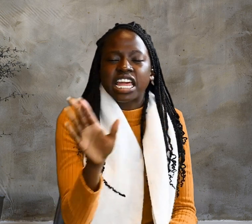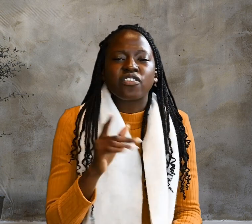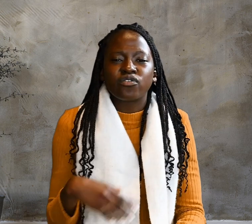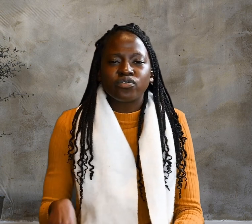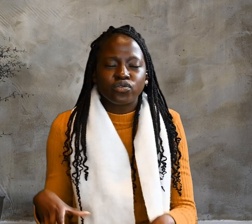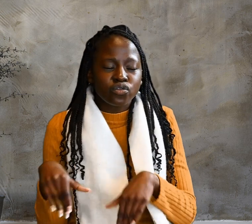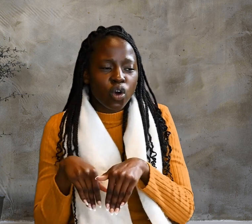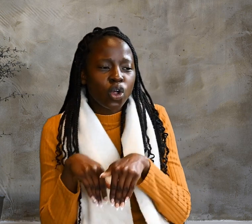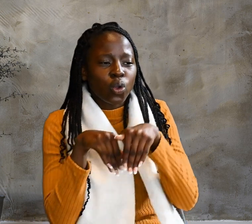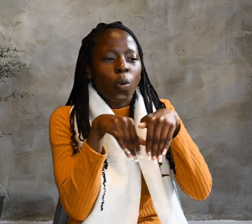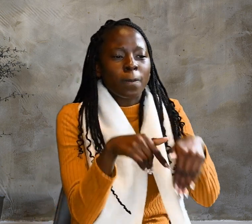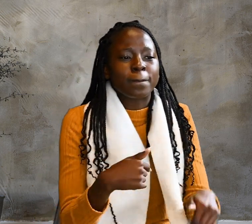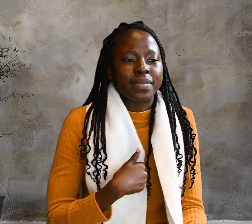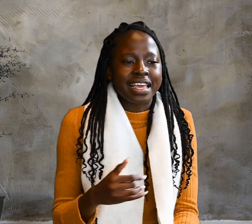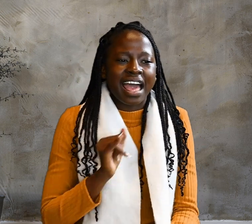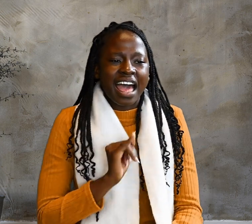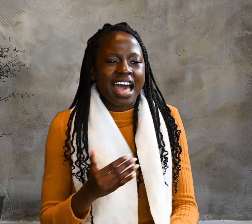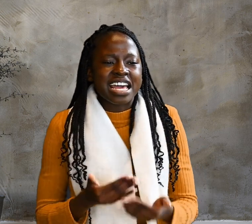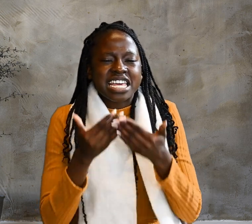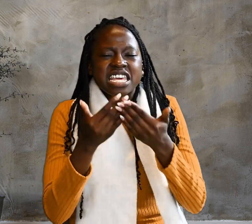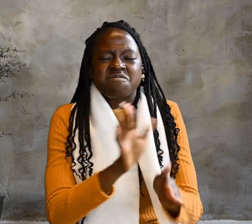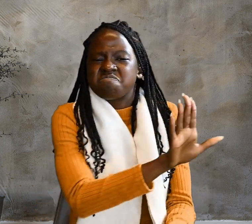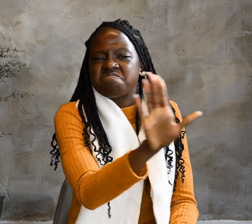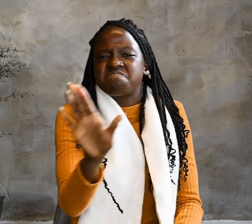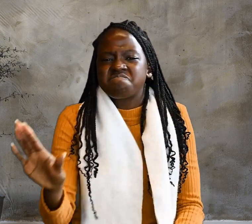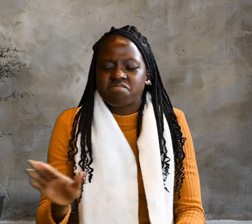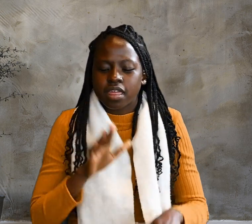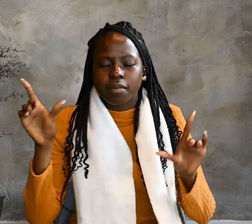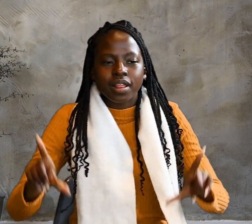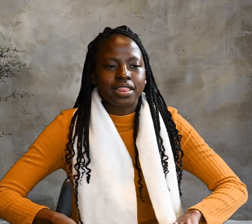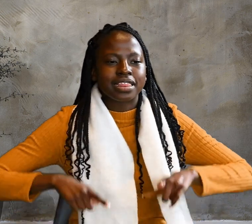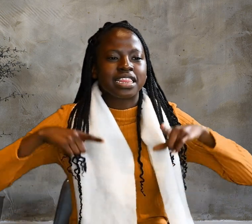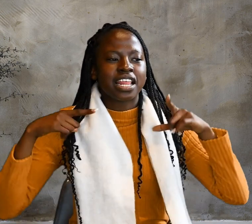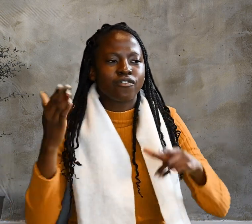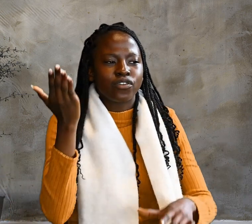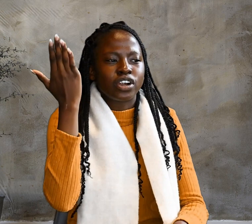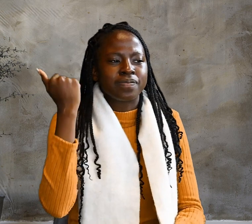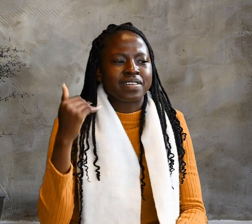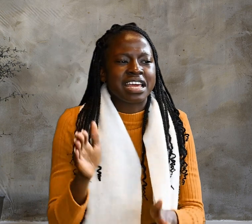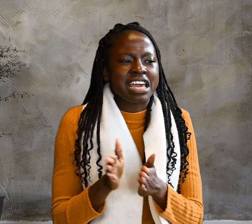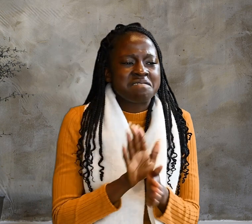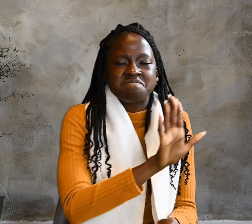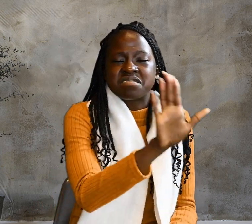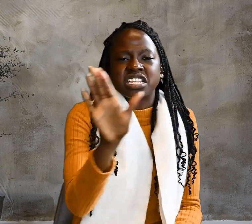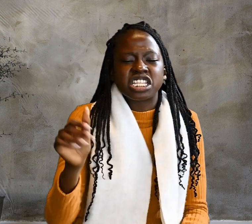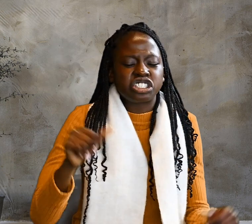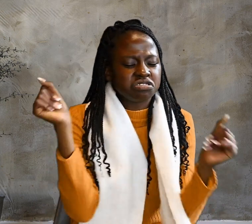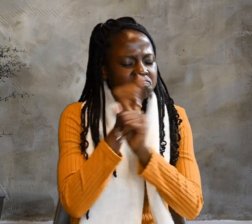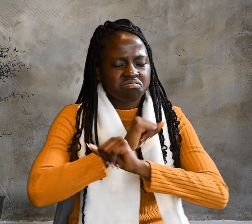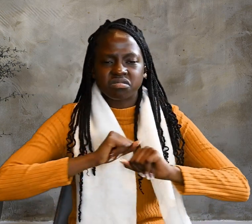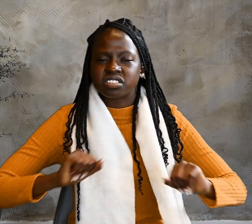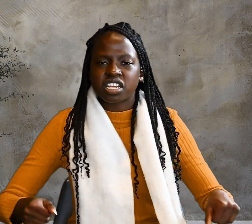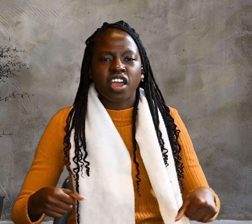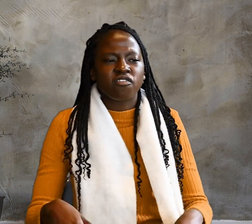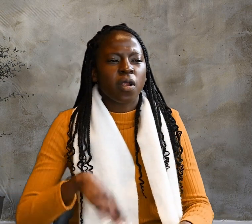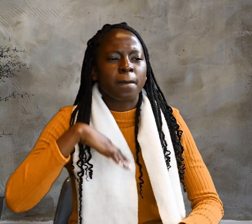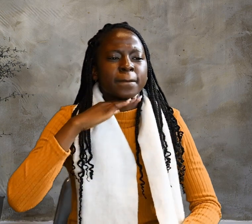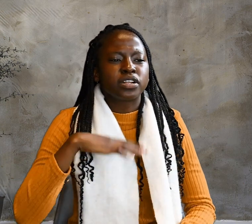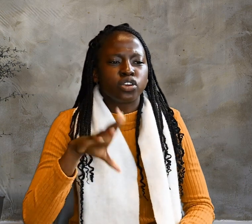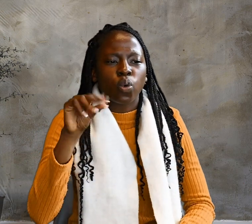me. I give them eternal life and they shall never perish. No one will snatch them